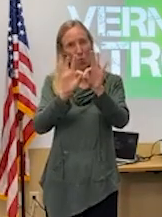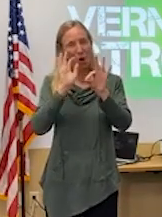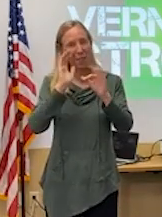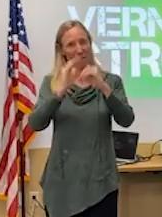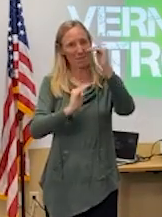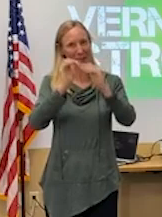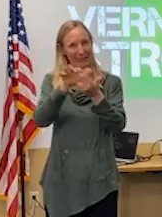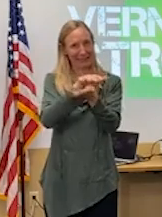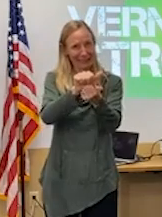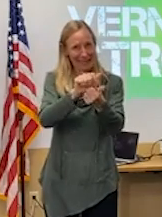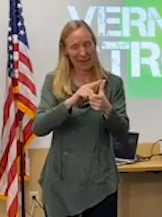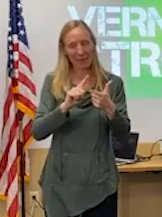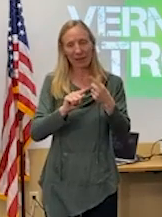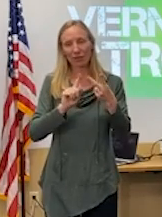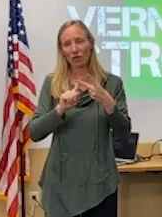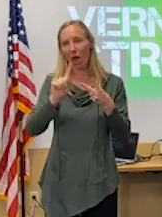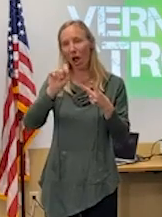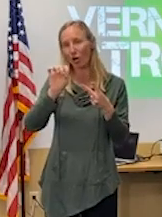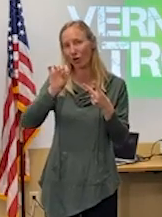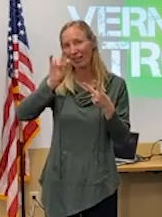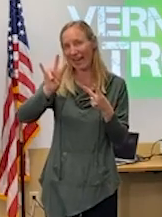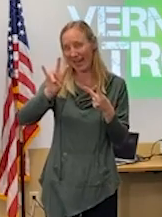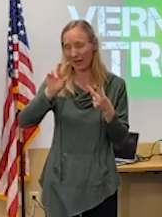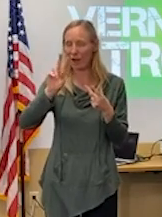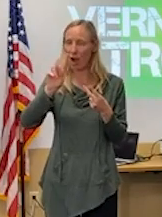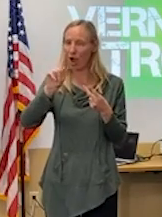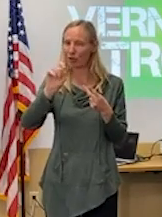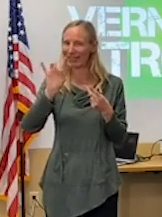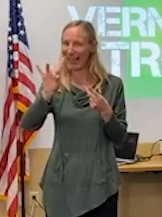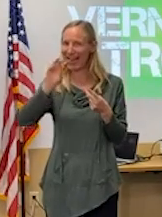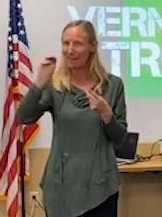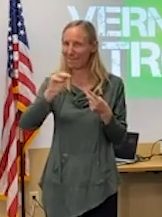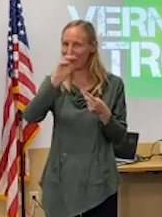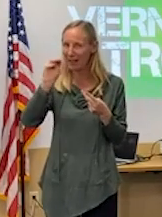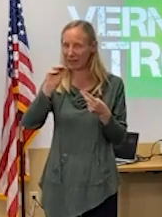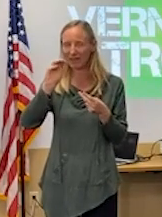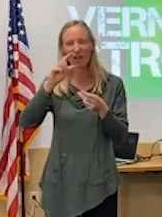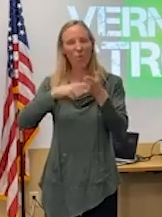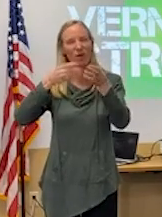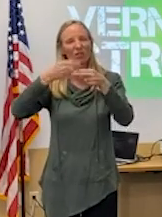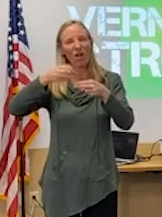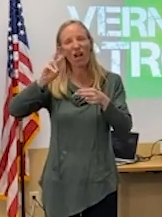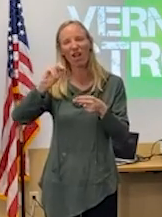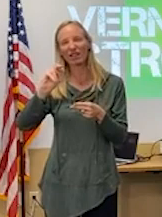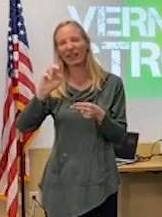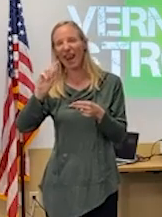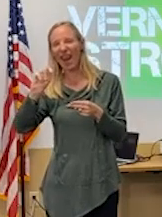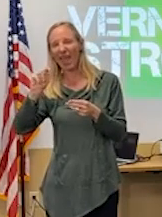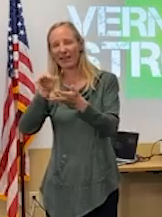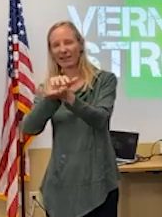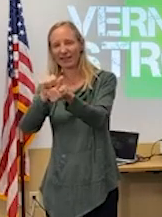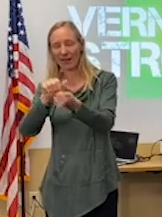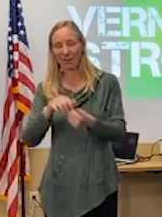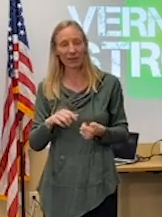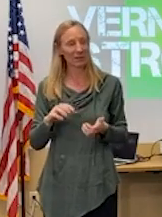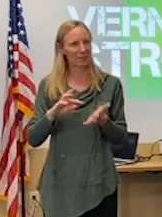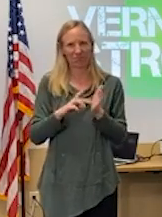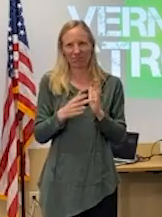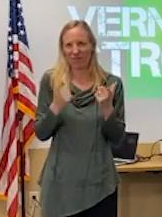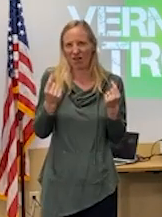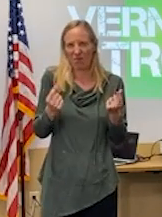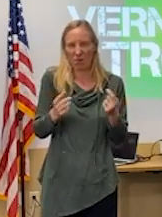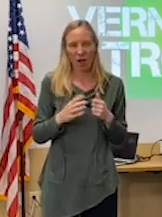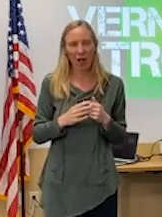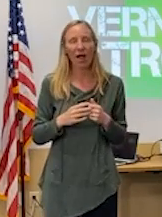with $108 million in net damages. What that means is that the damages that are being